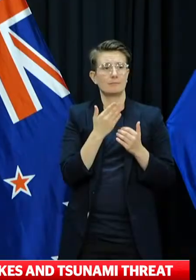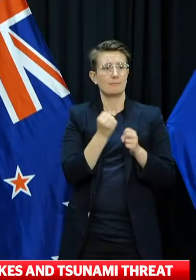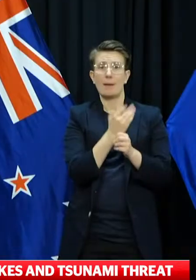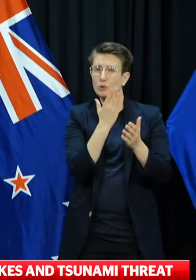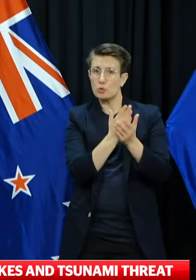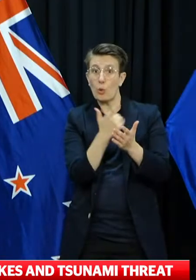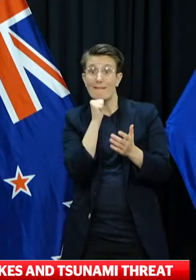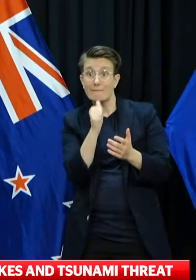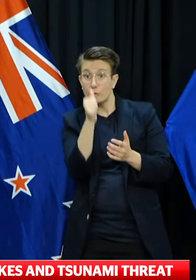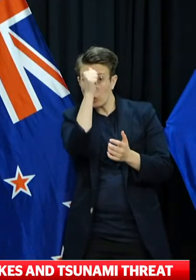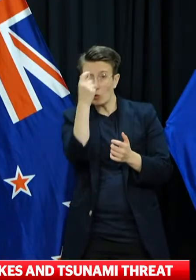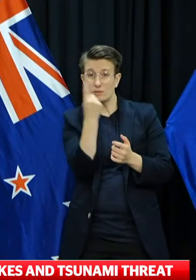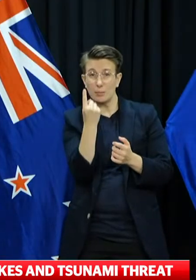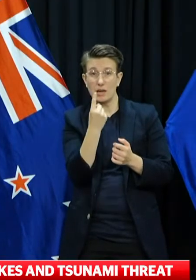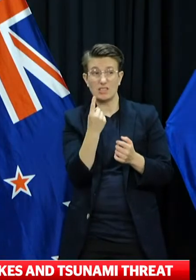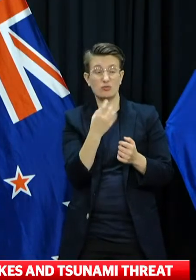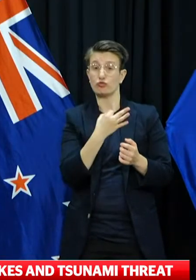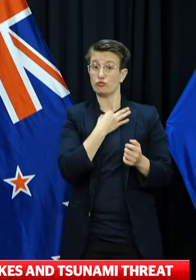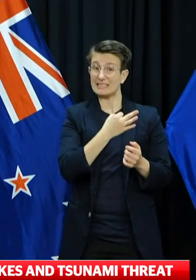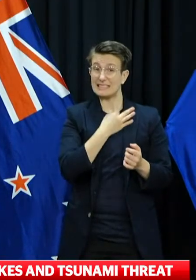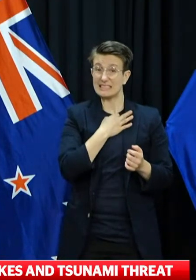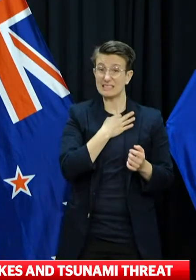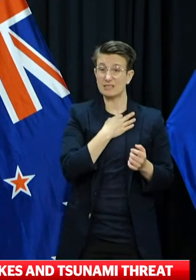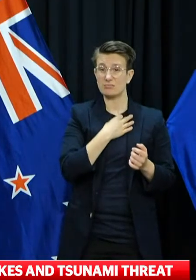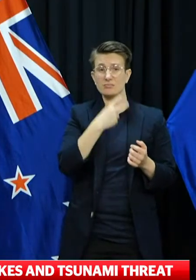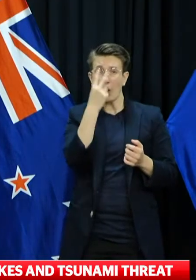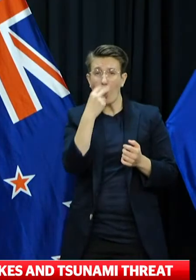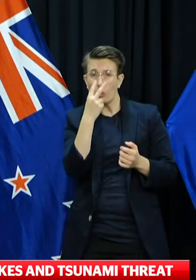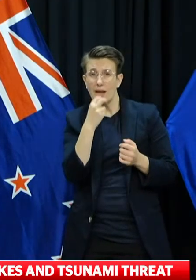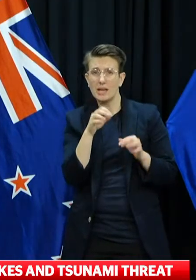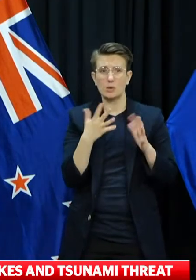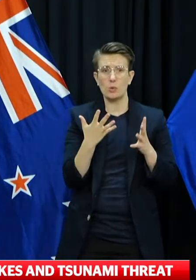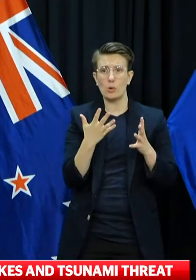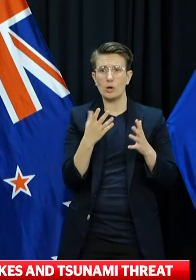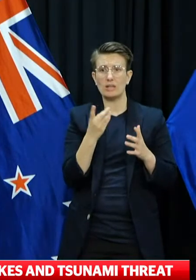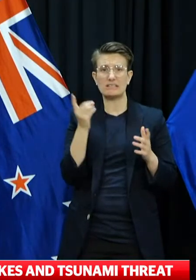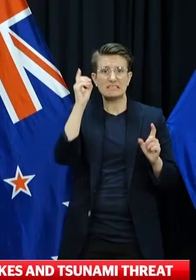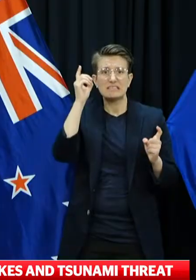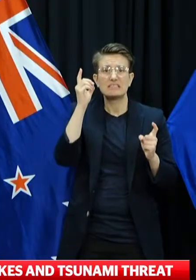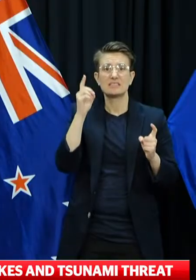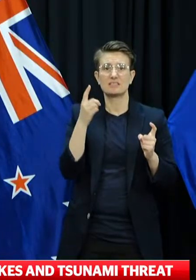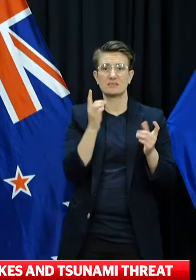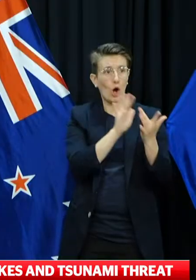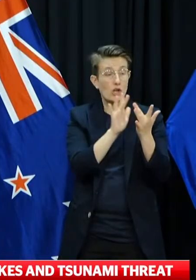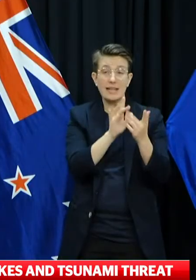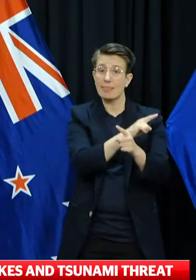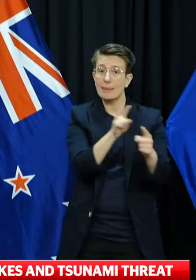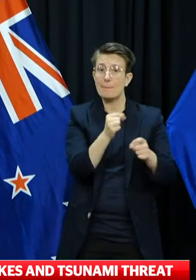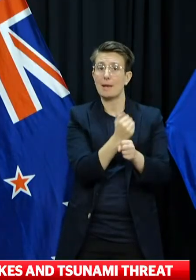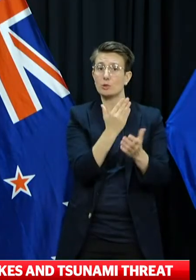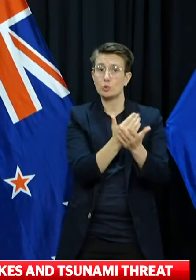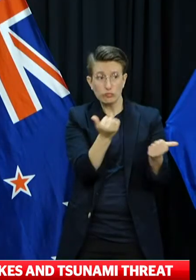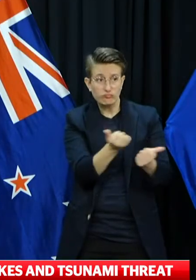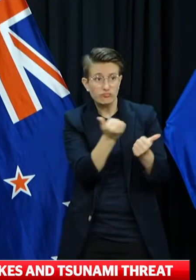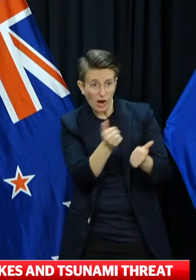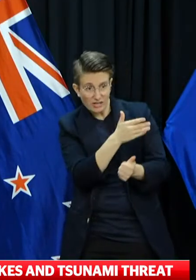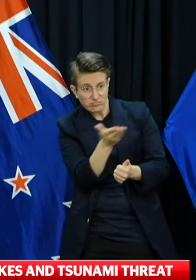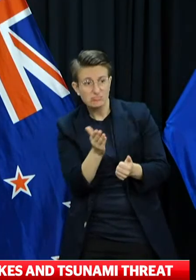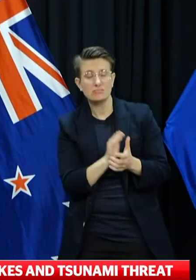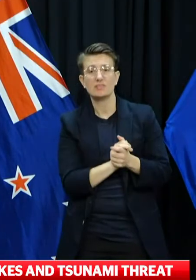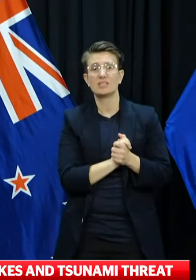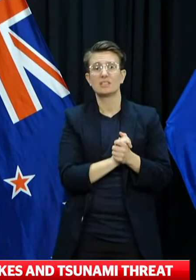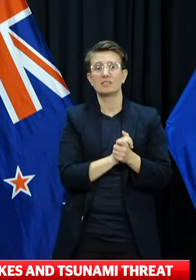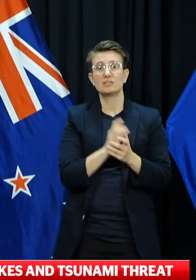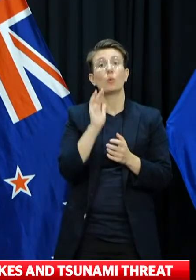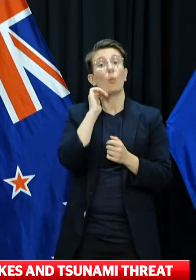risk, and to really just listen to the advice that is coming through. There is very good messaging available